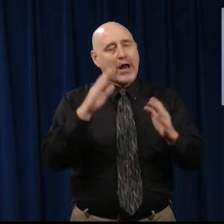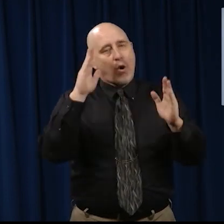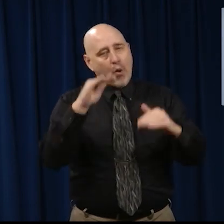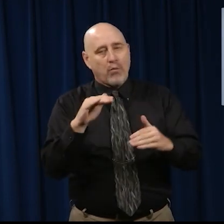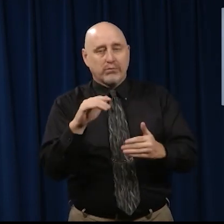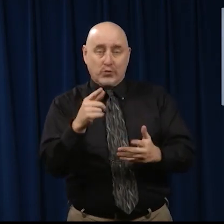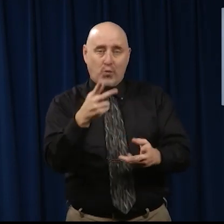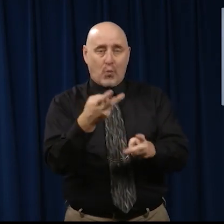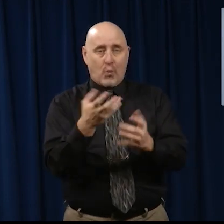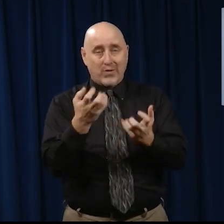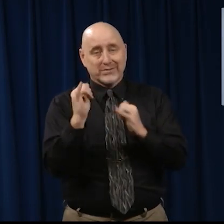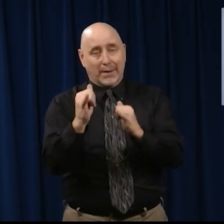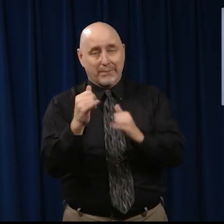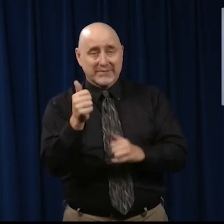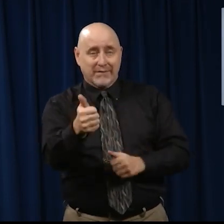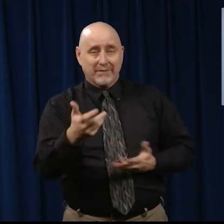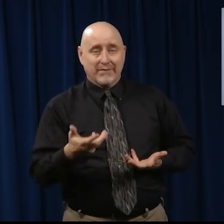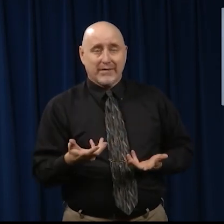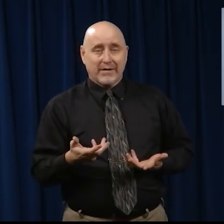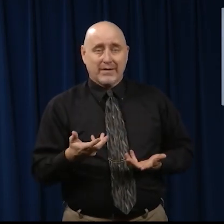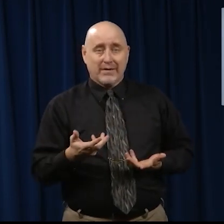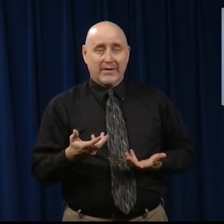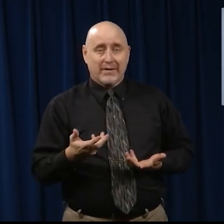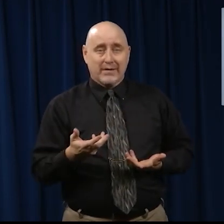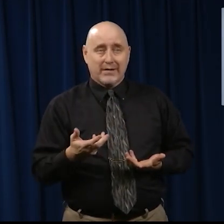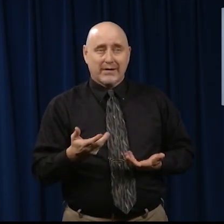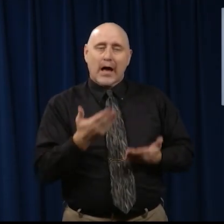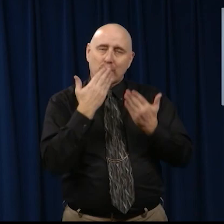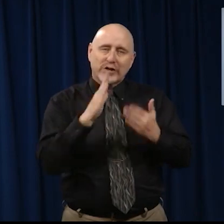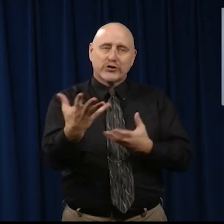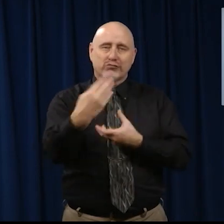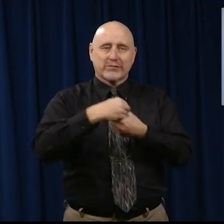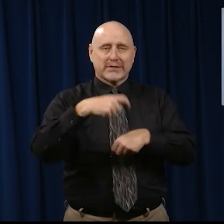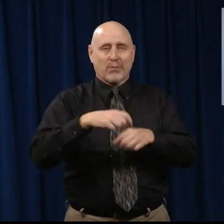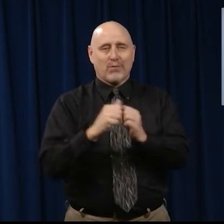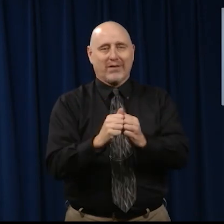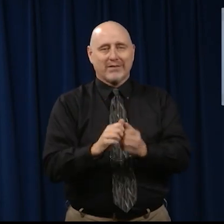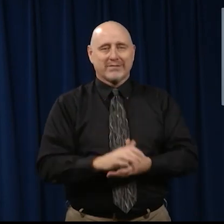And I hope that that's what you want for yourself. Sure appreciate you being with us.